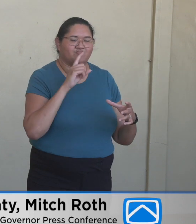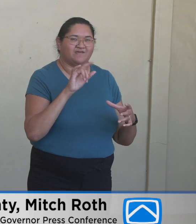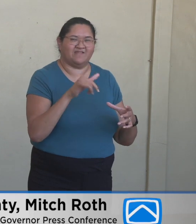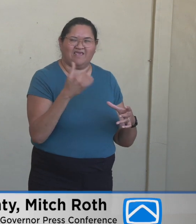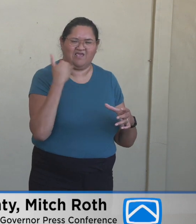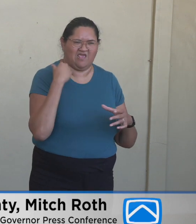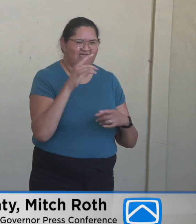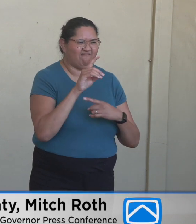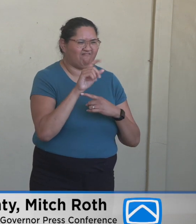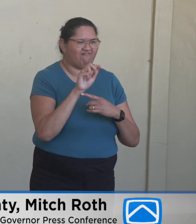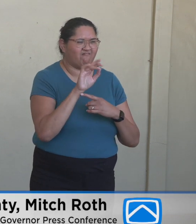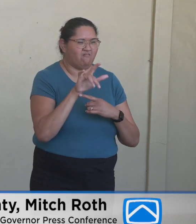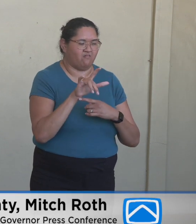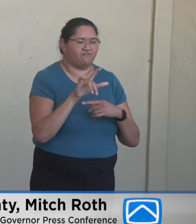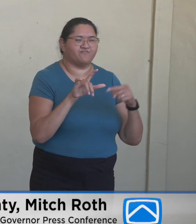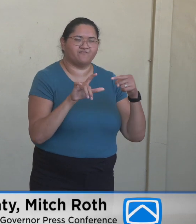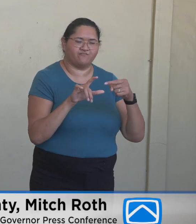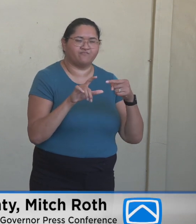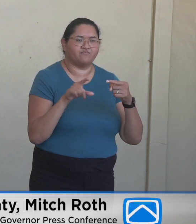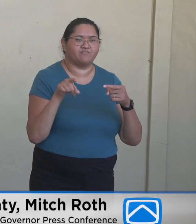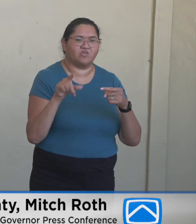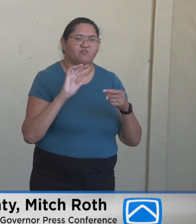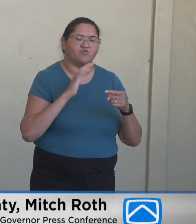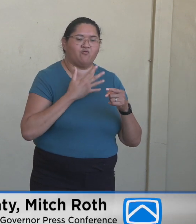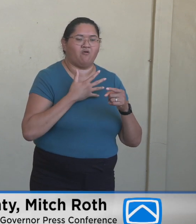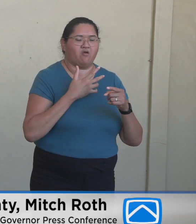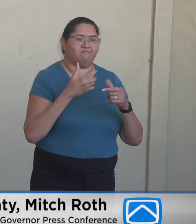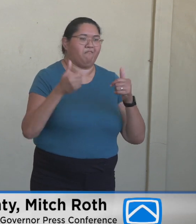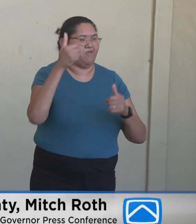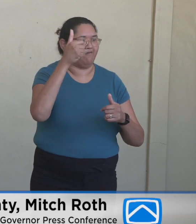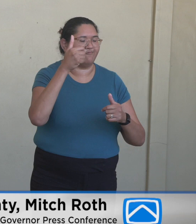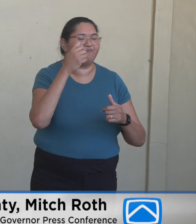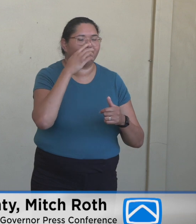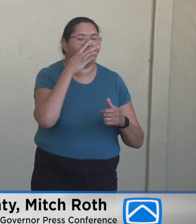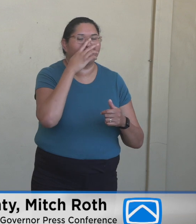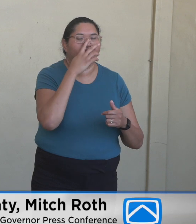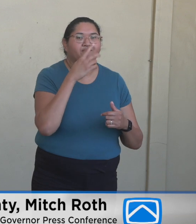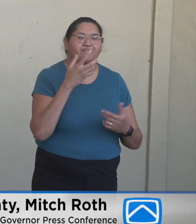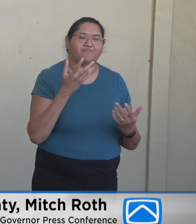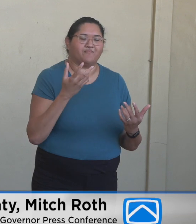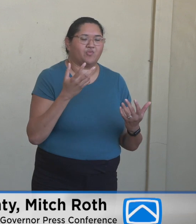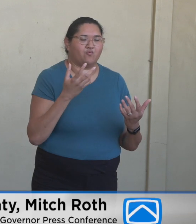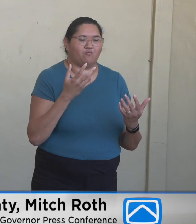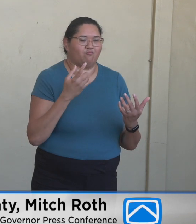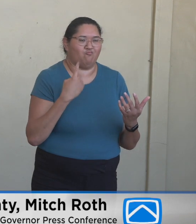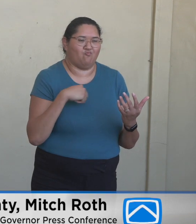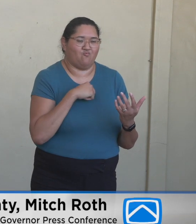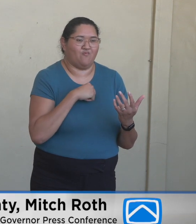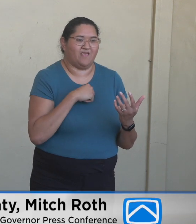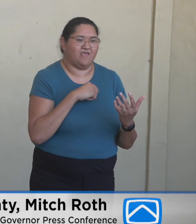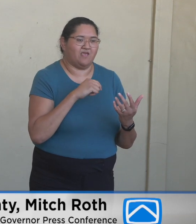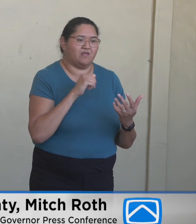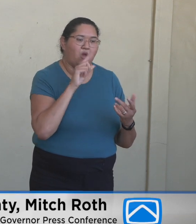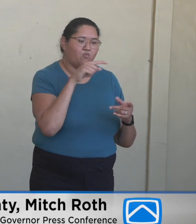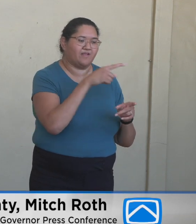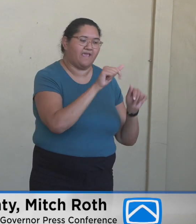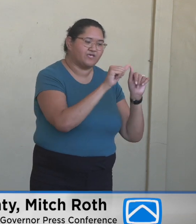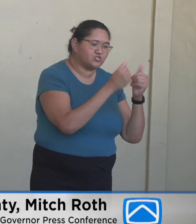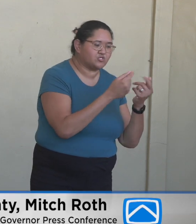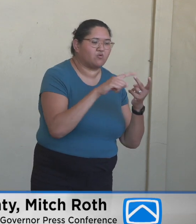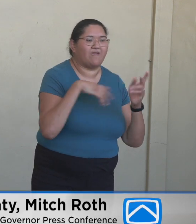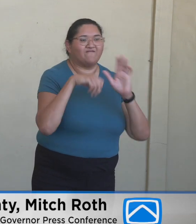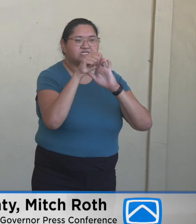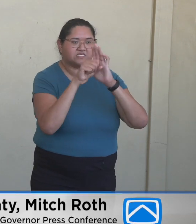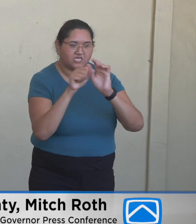when Daryl was our incident commander. We have not only the county agencies, we have